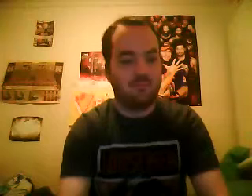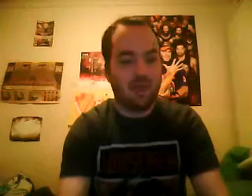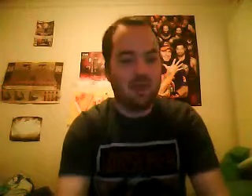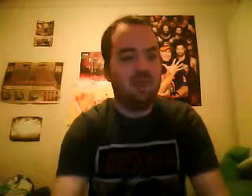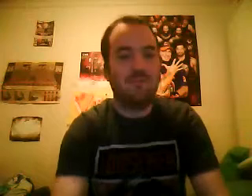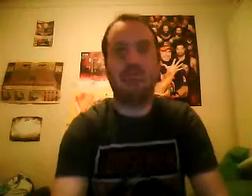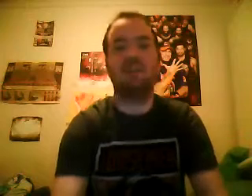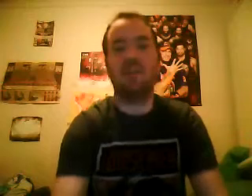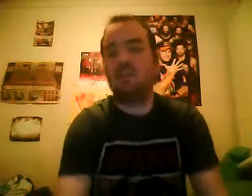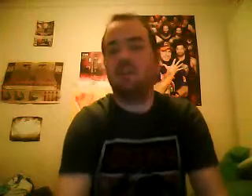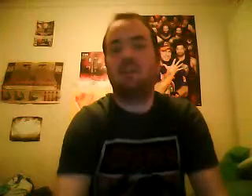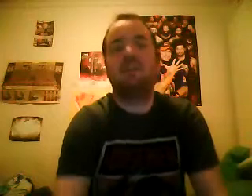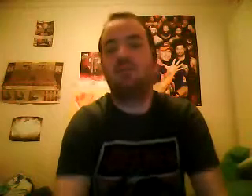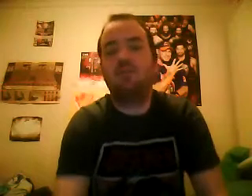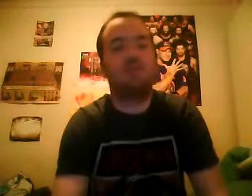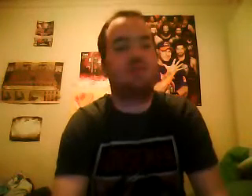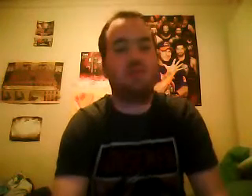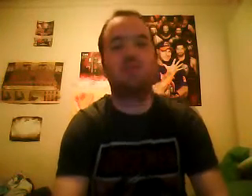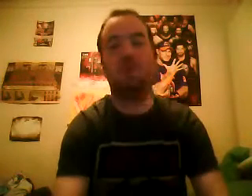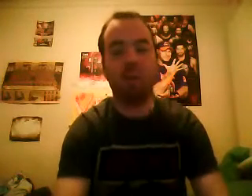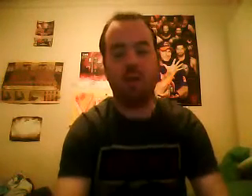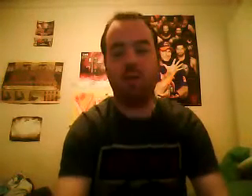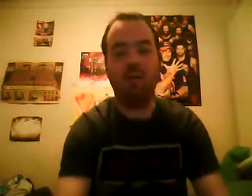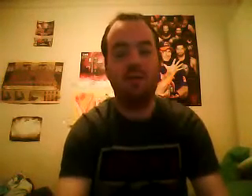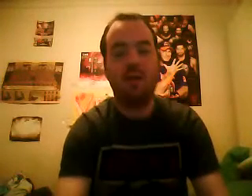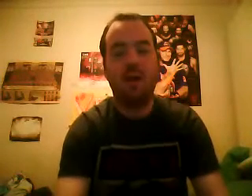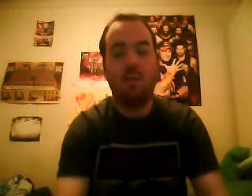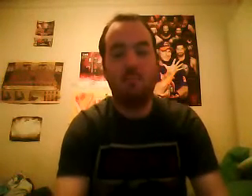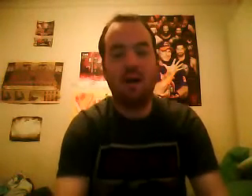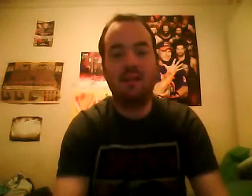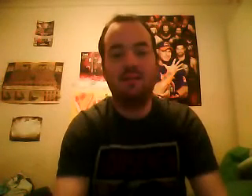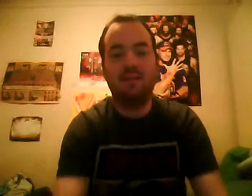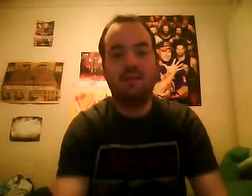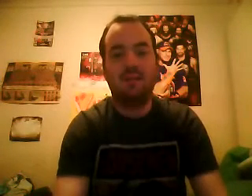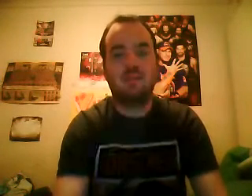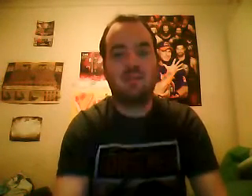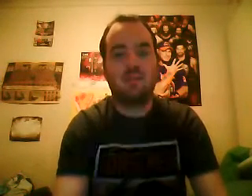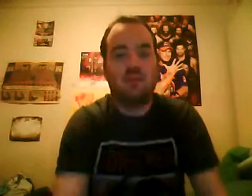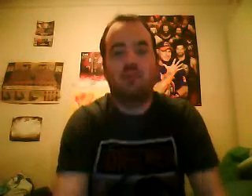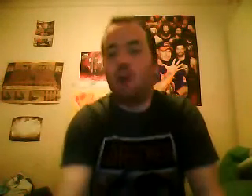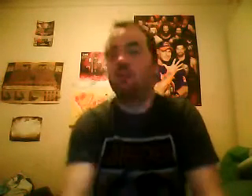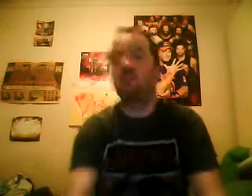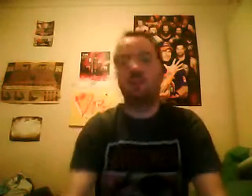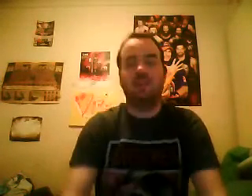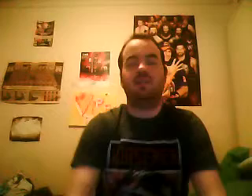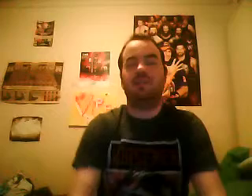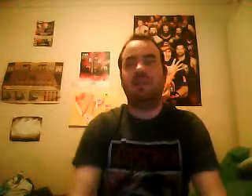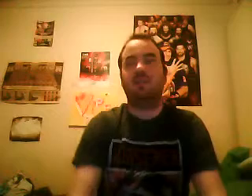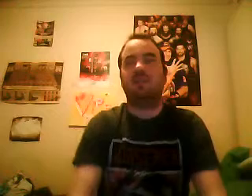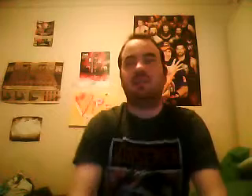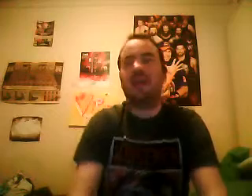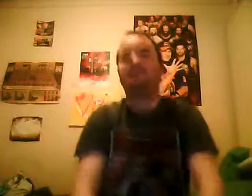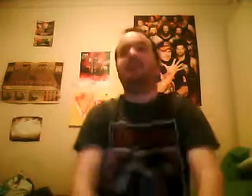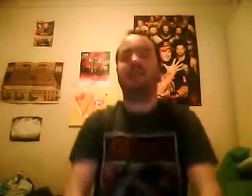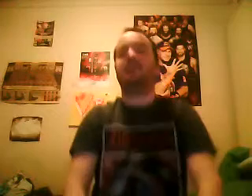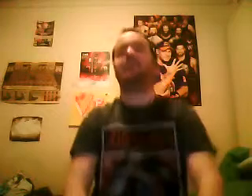I love the fact that everyone continues to call it a joke, but the joke is the most entertaining